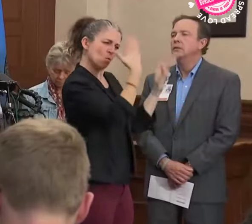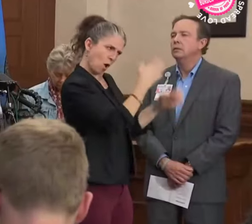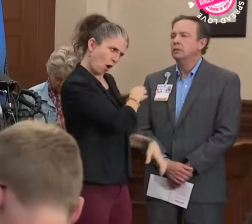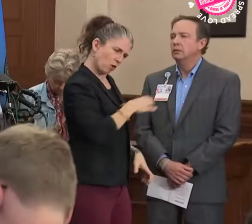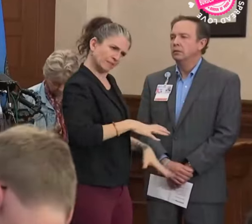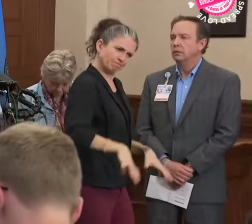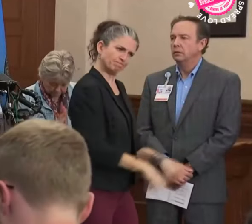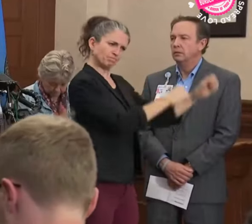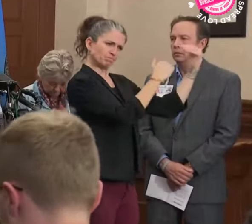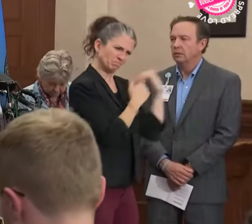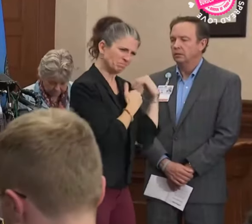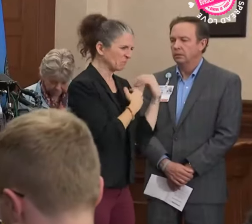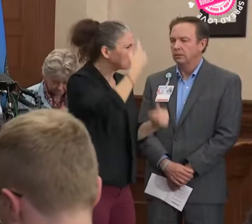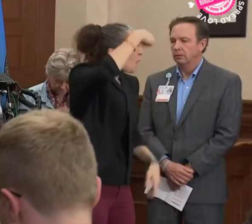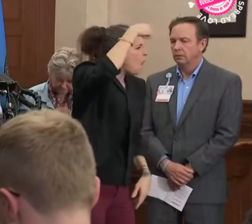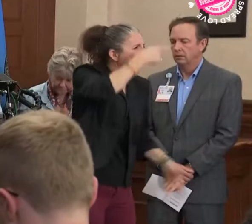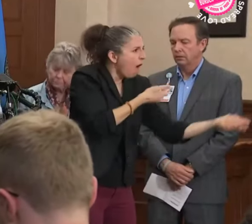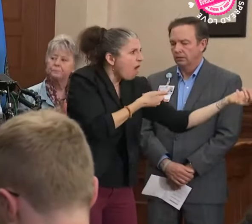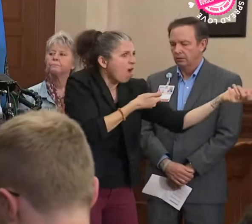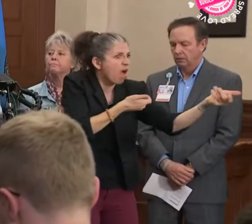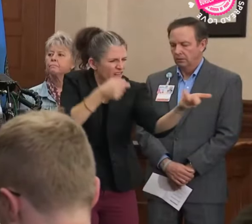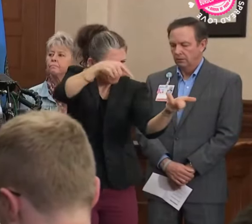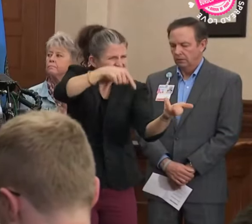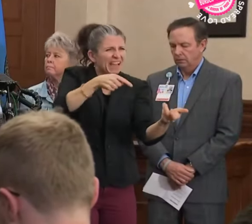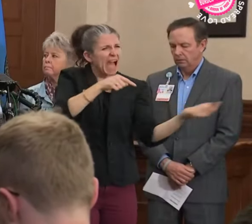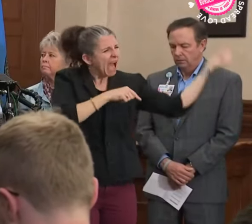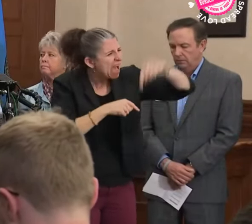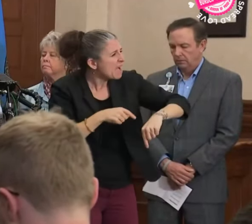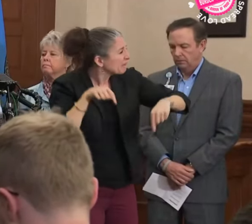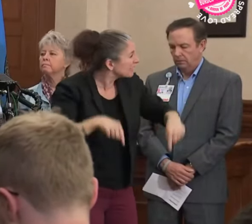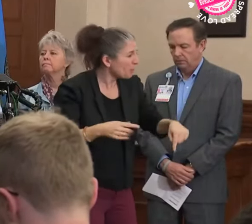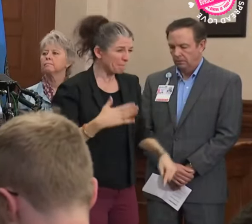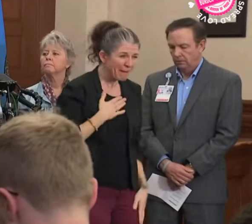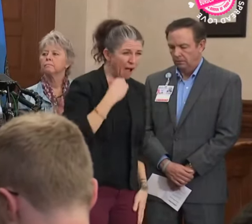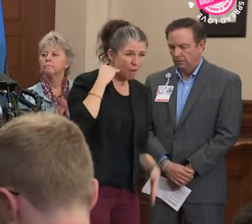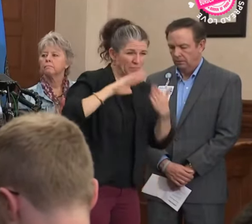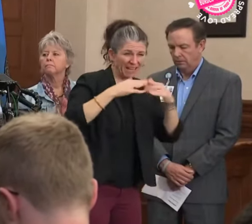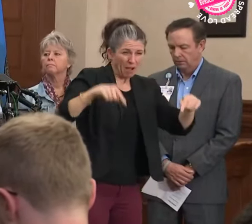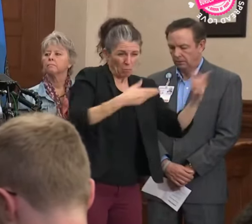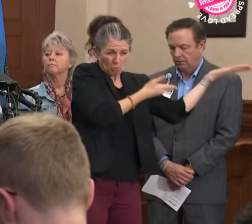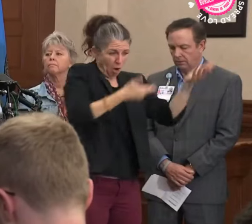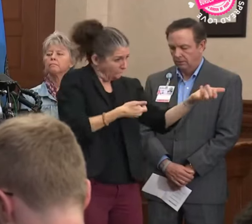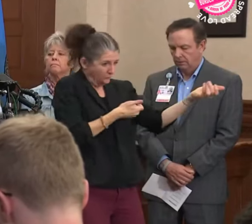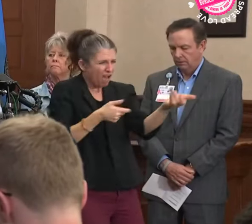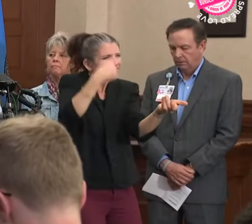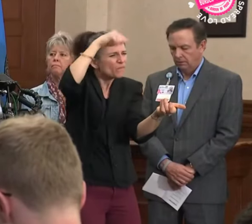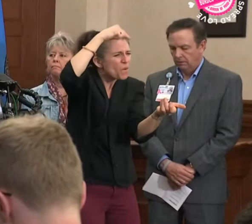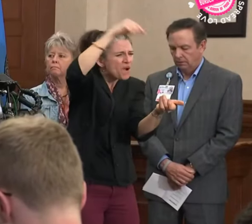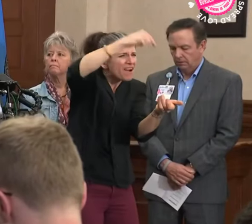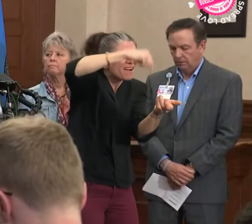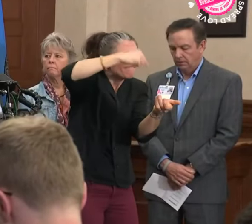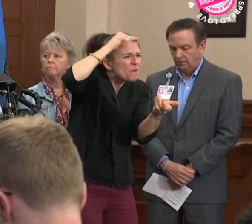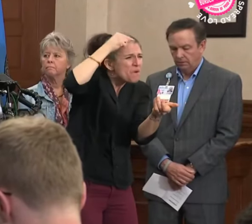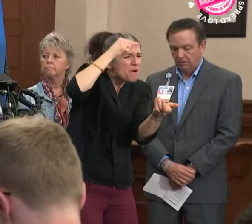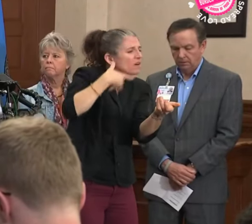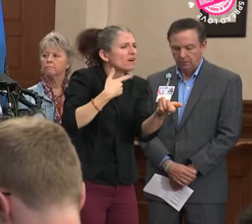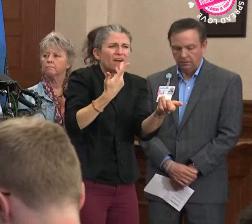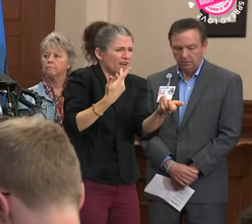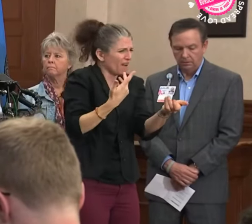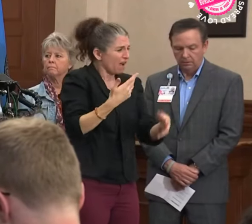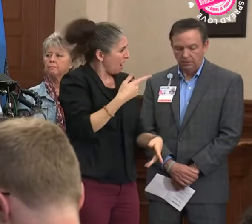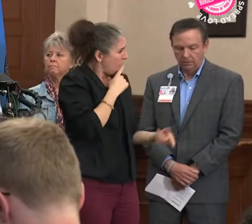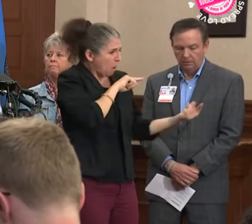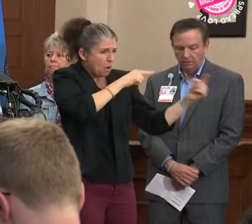killing in my hometown of Lewiston, Maine. For the good of my community, I will work with any colleague to get this done in the time that I have left in